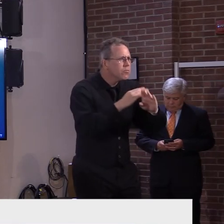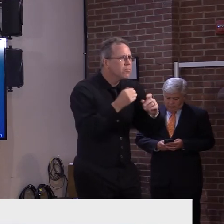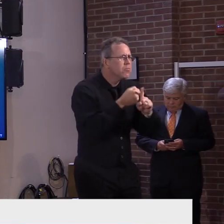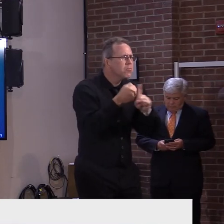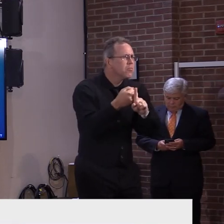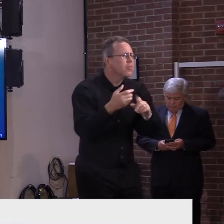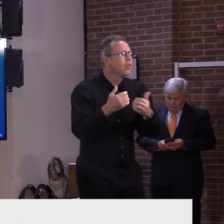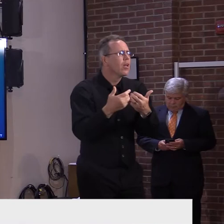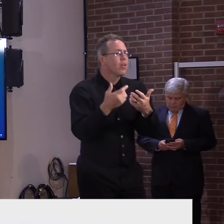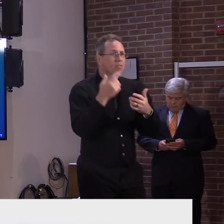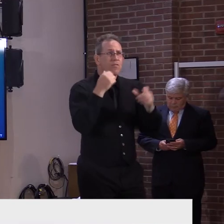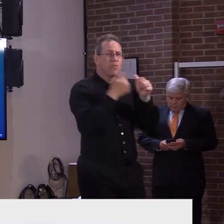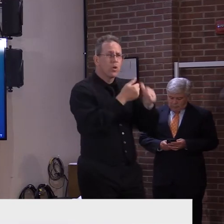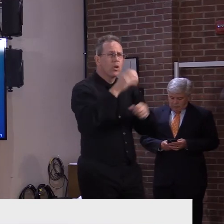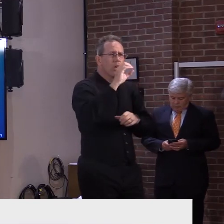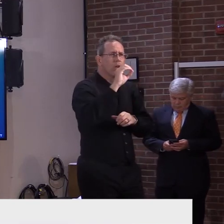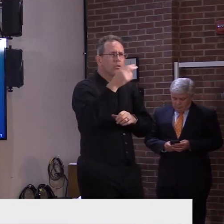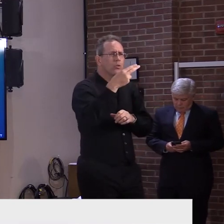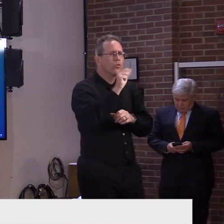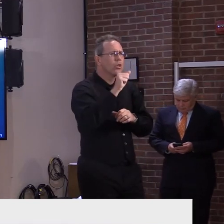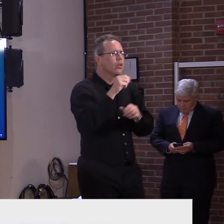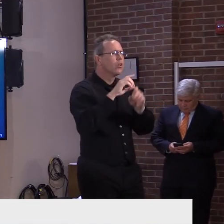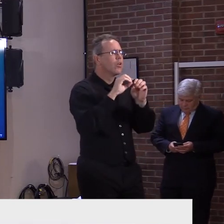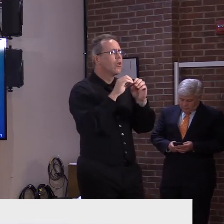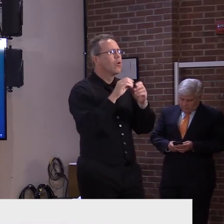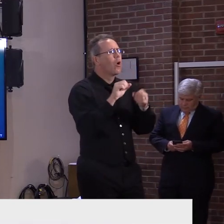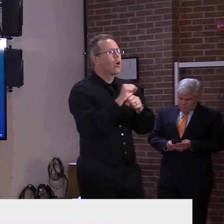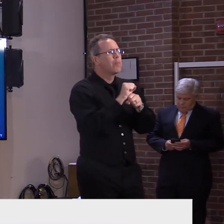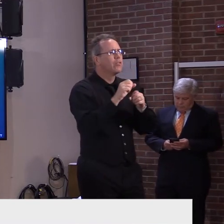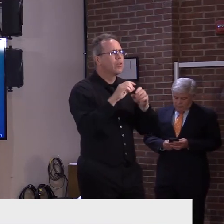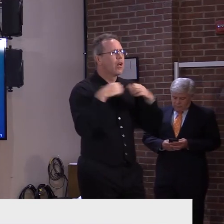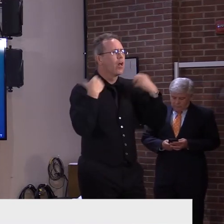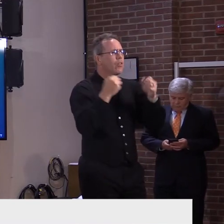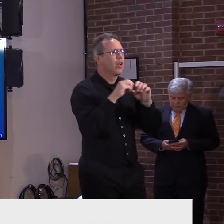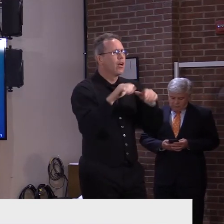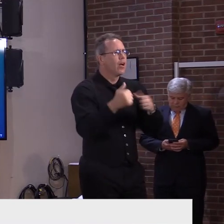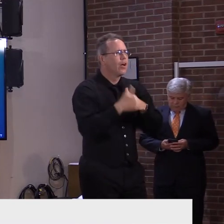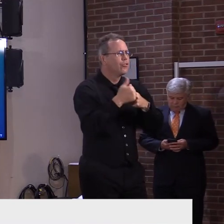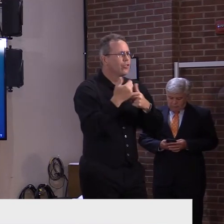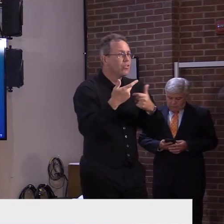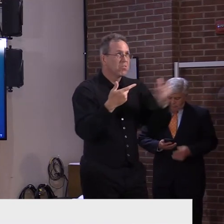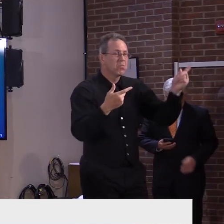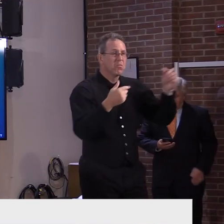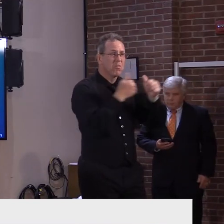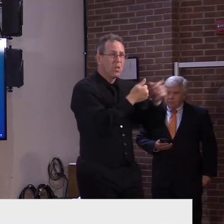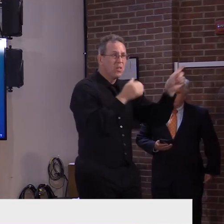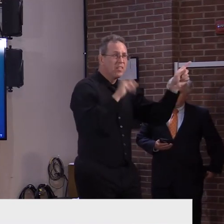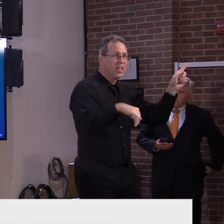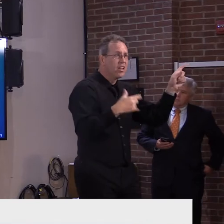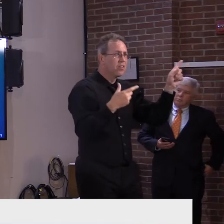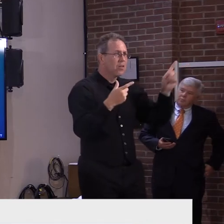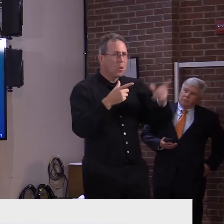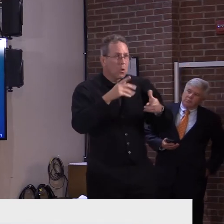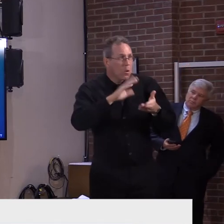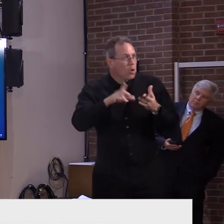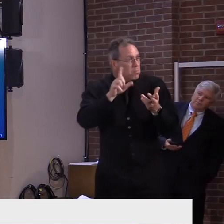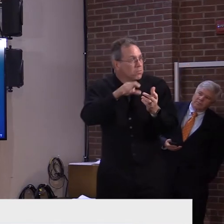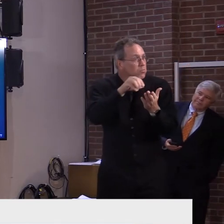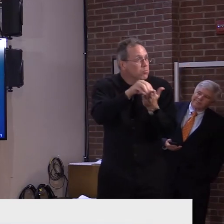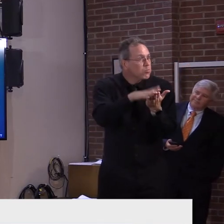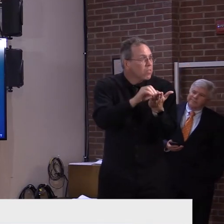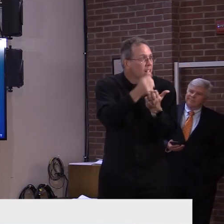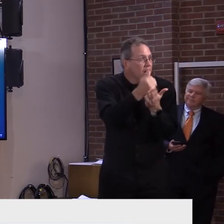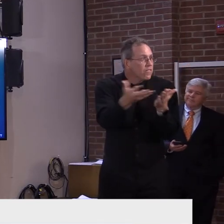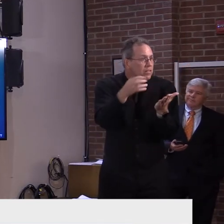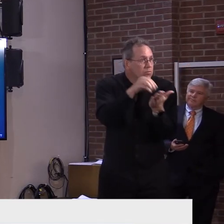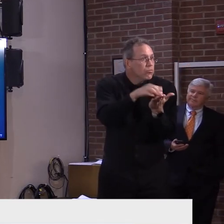workplace watchdog group, has told employers that they do not need to collect employee adverse reactions in an effort